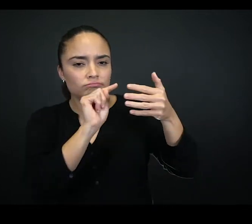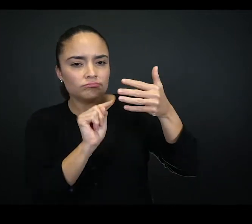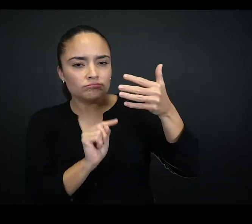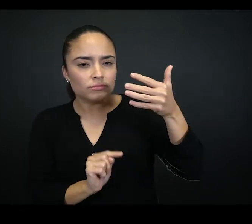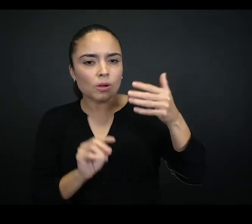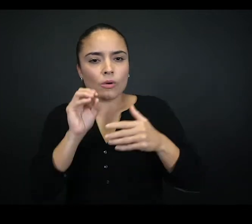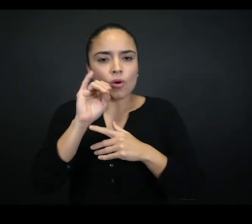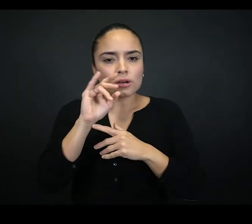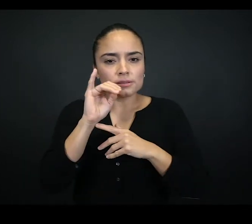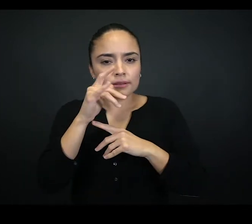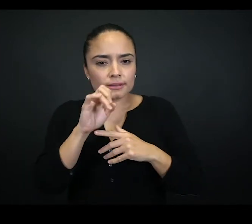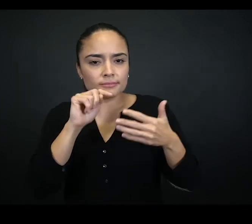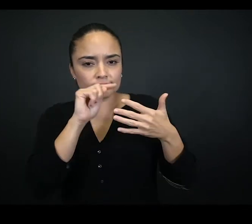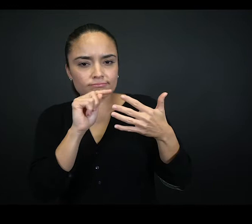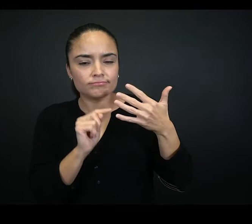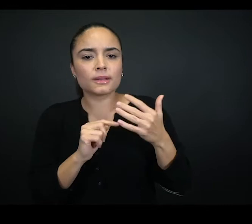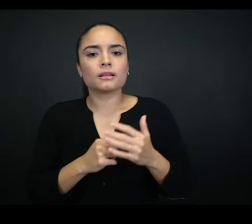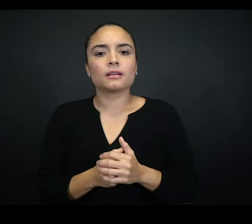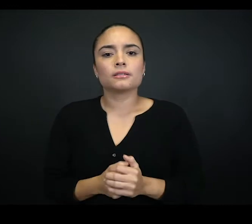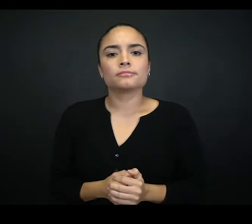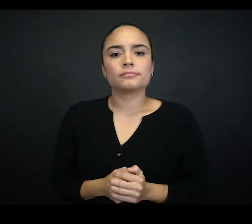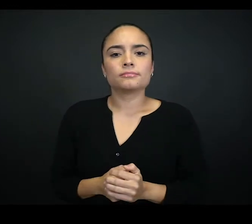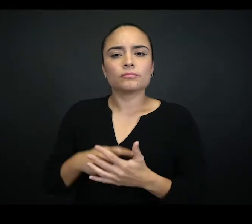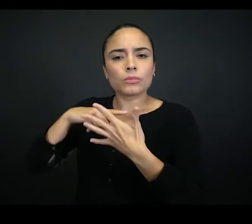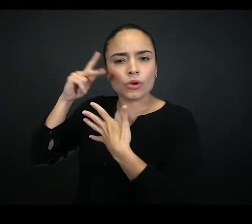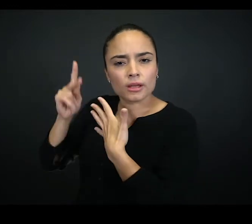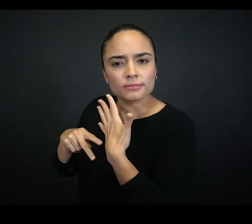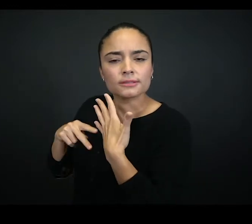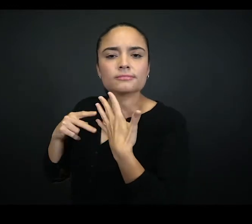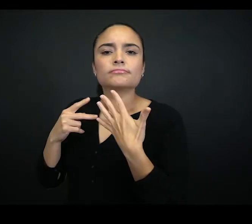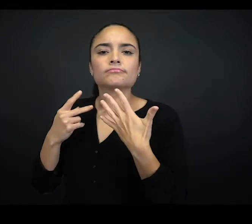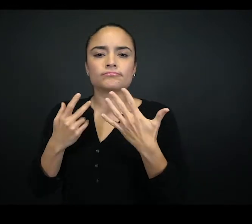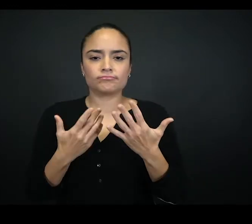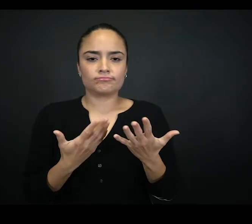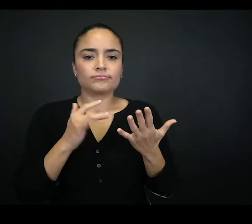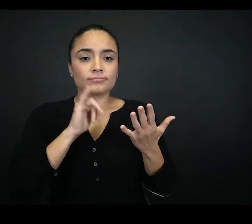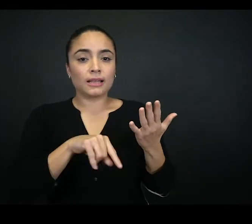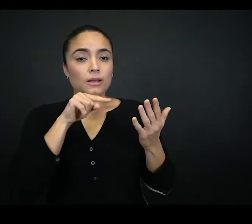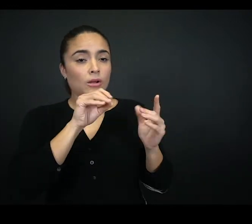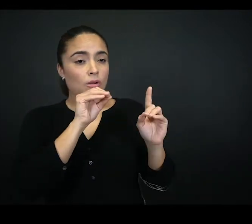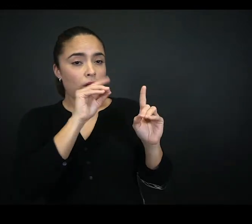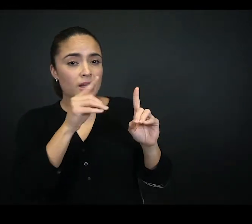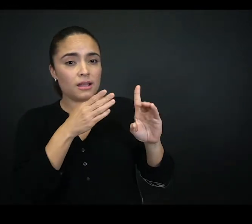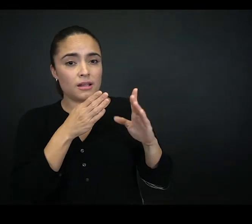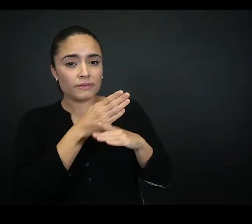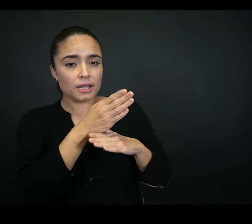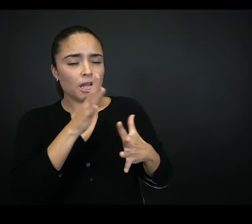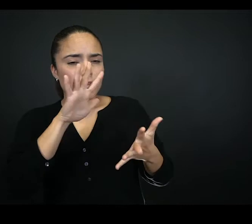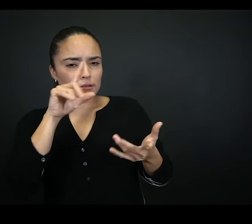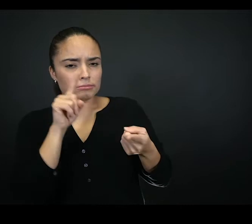naloxone distribution, overdose prevention training, which is obviously really important right now with the overdose numbers being